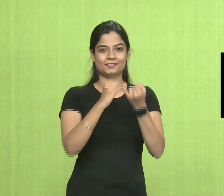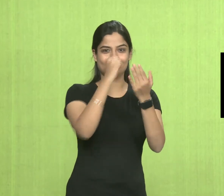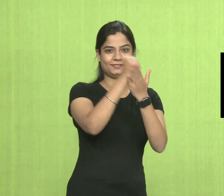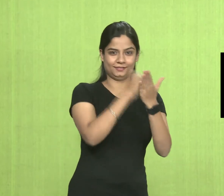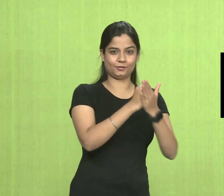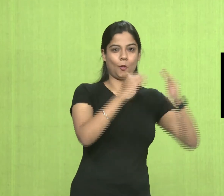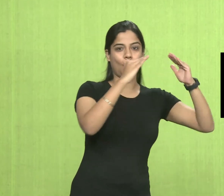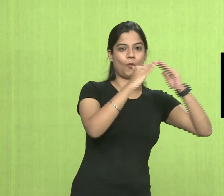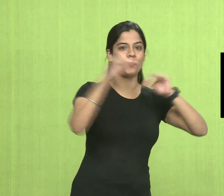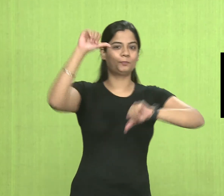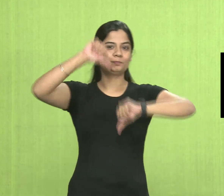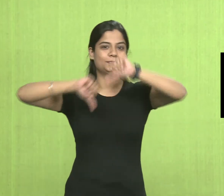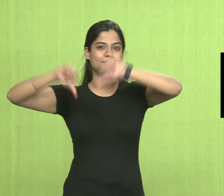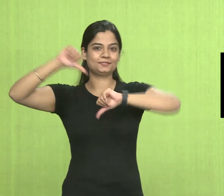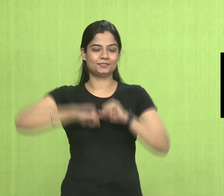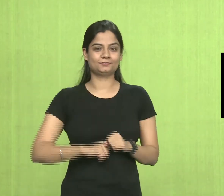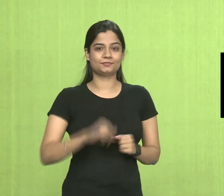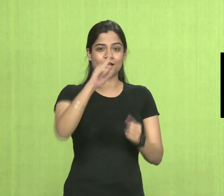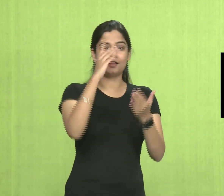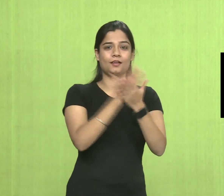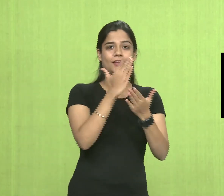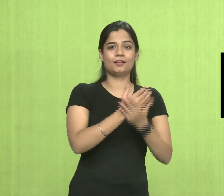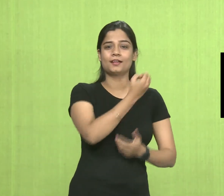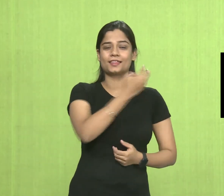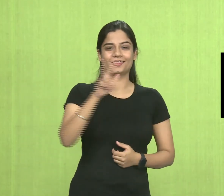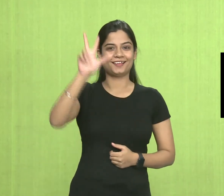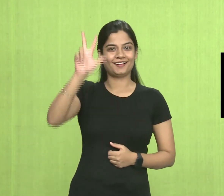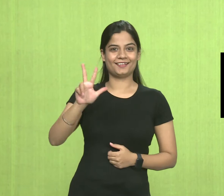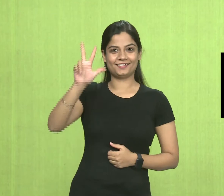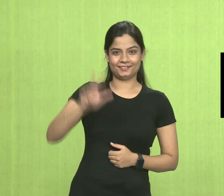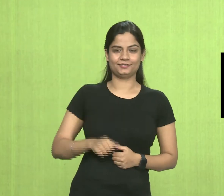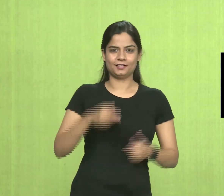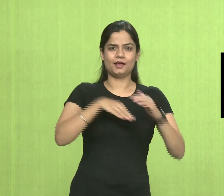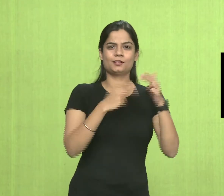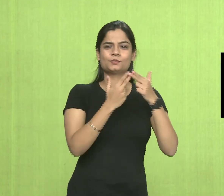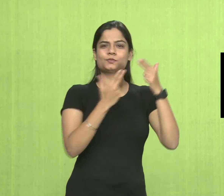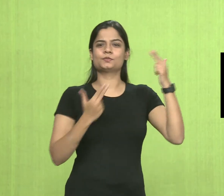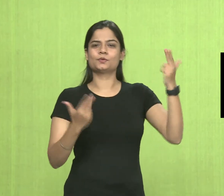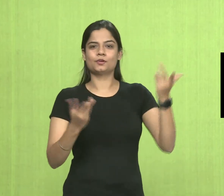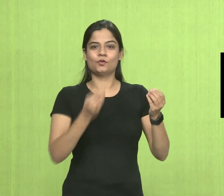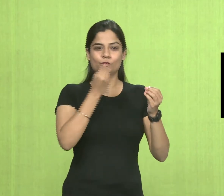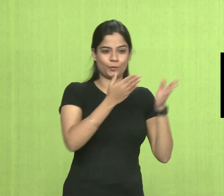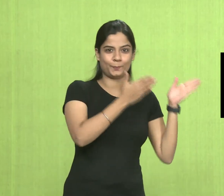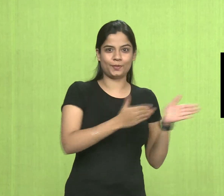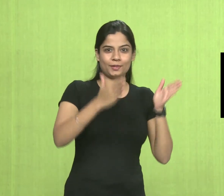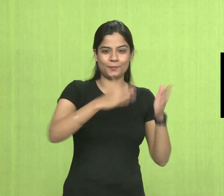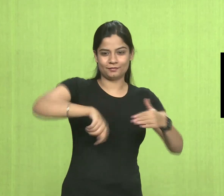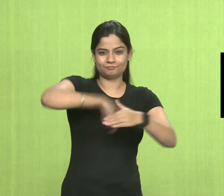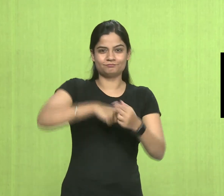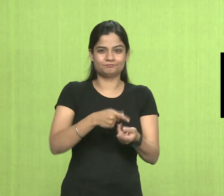The subject today is Home Science, lesson number 8. The title is Preparation